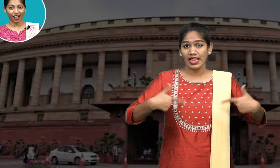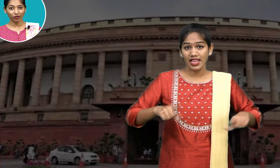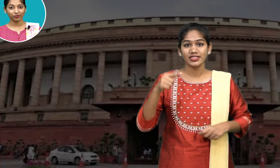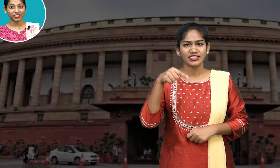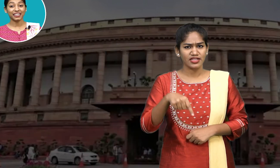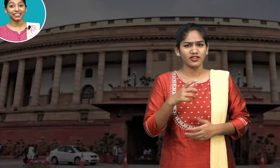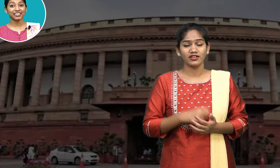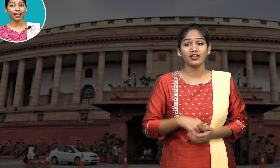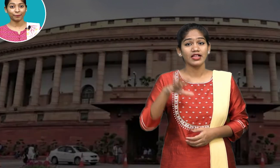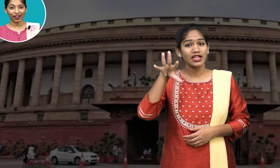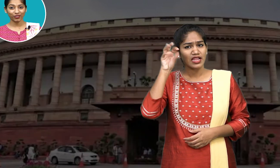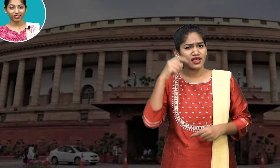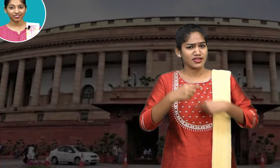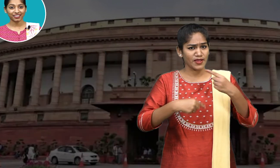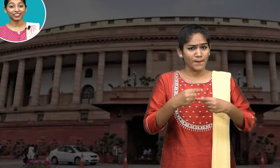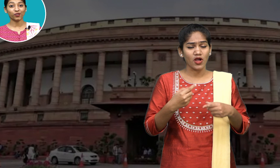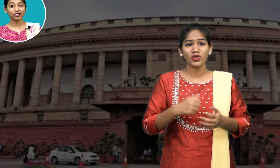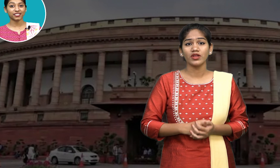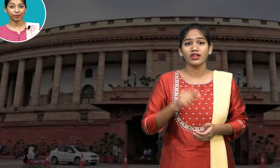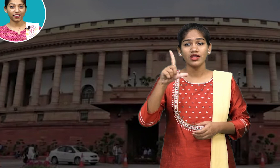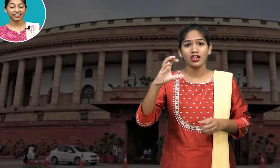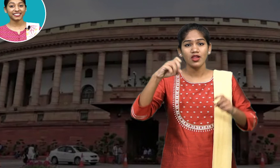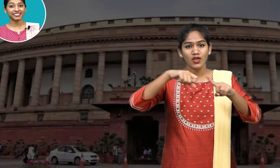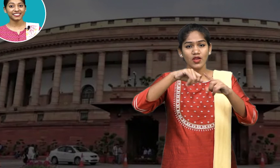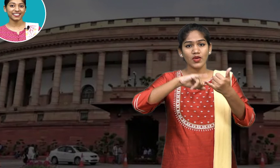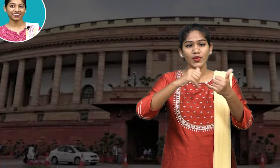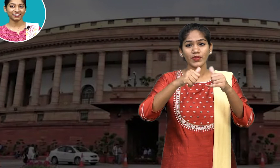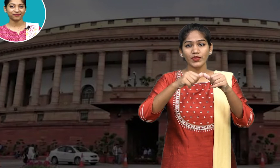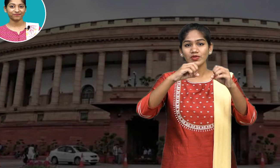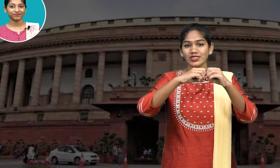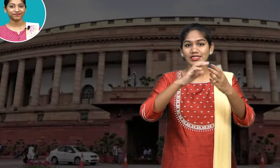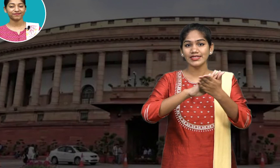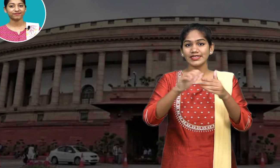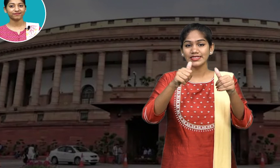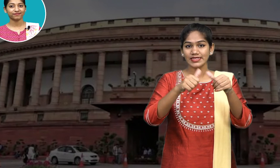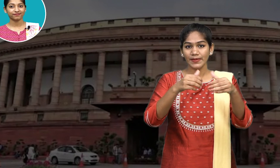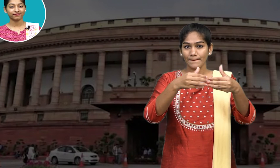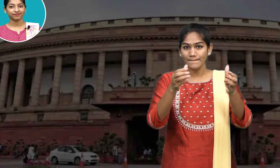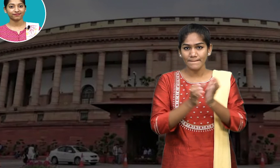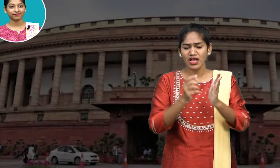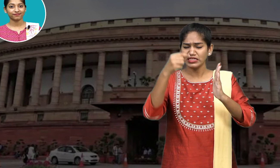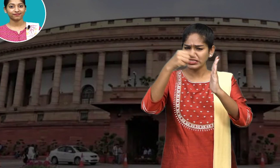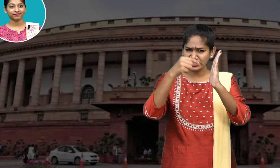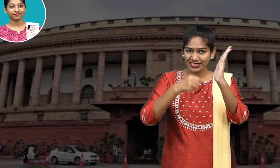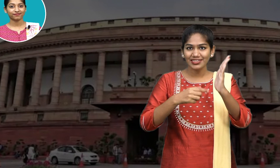Let's now learn about the Lok Sabha in detail.